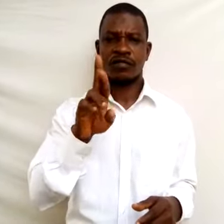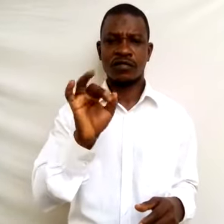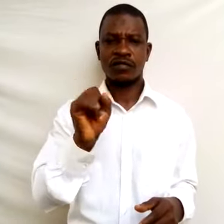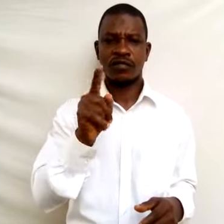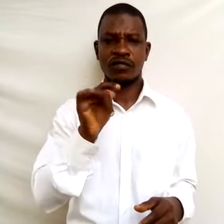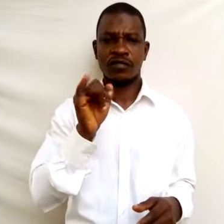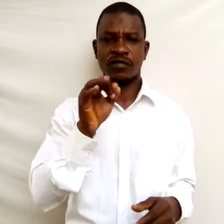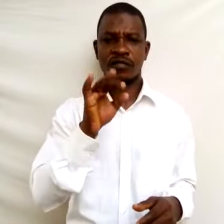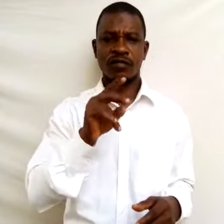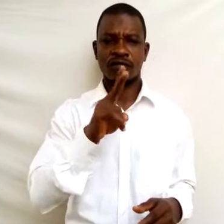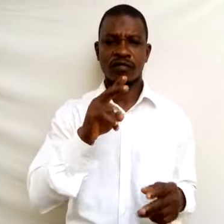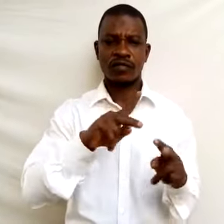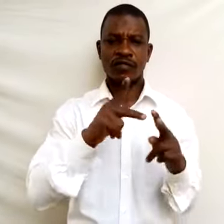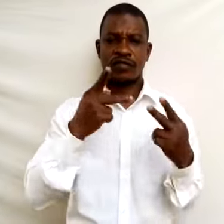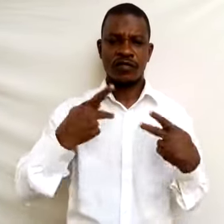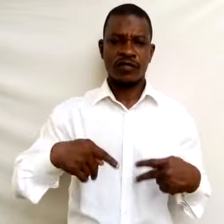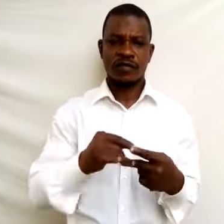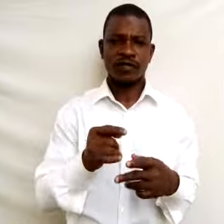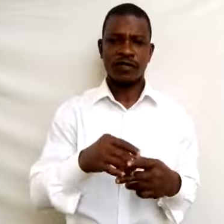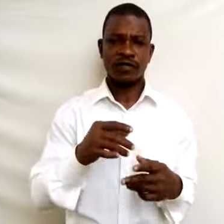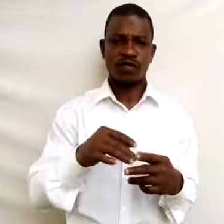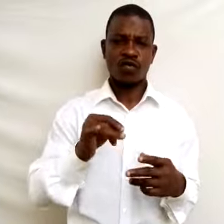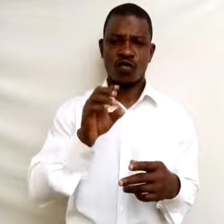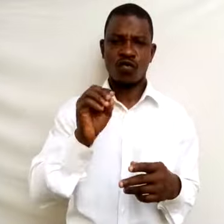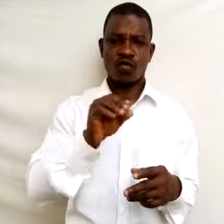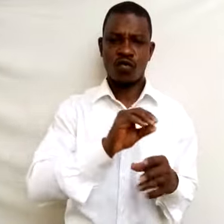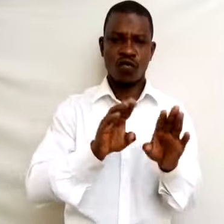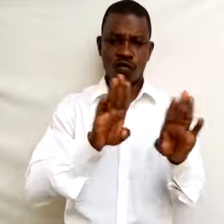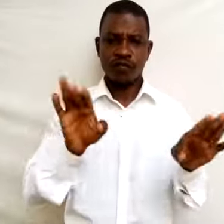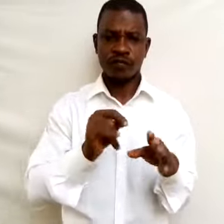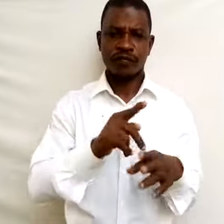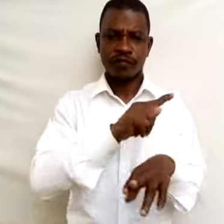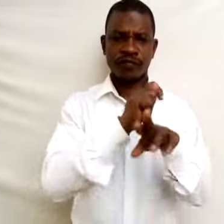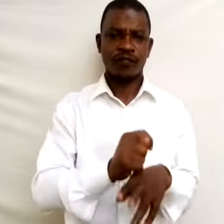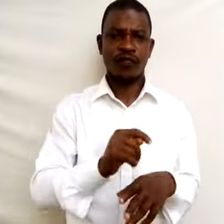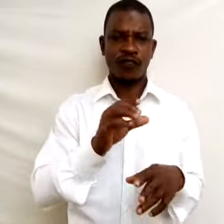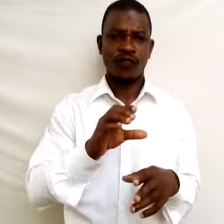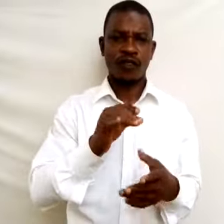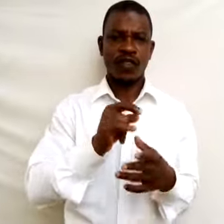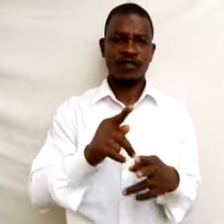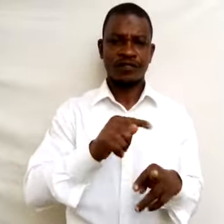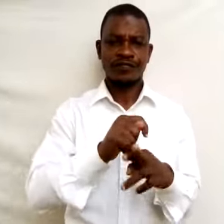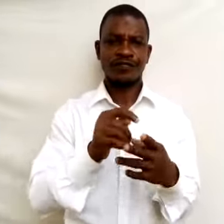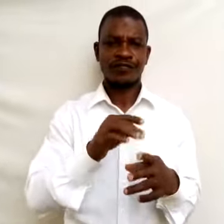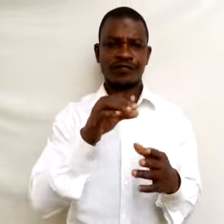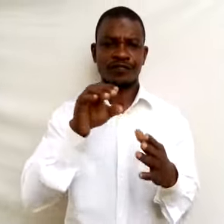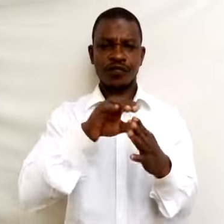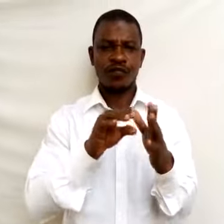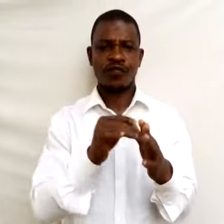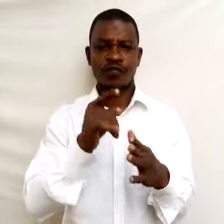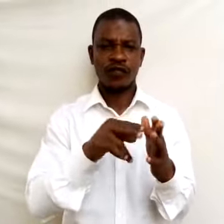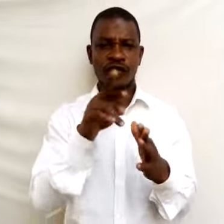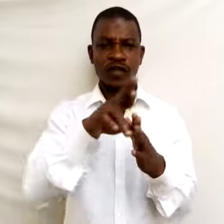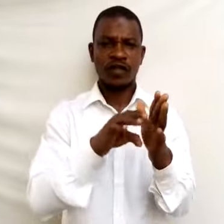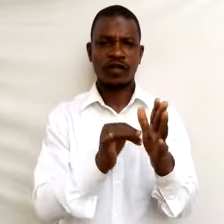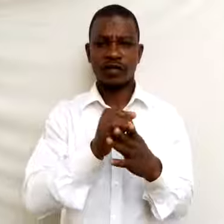and vaginal openings. The traditional custom of ritual cutting and alteration